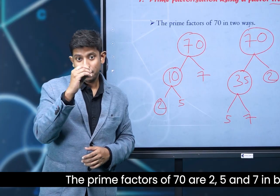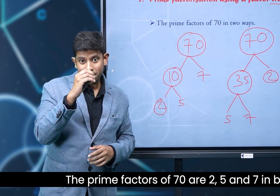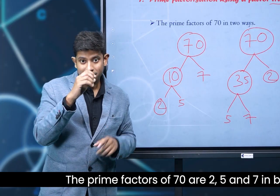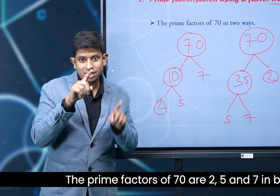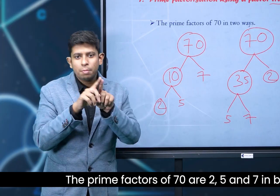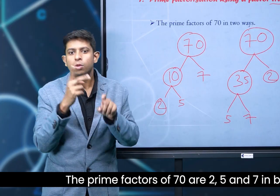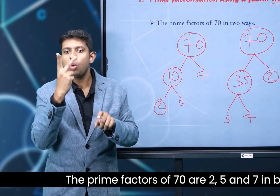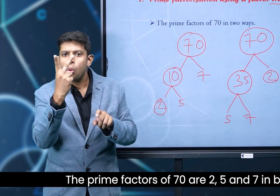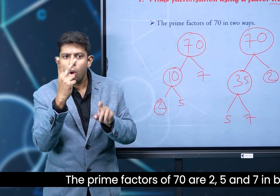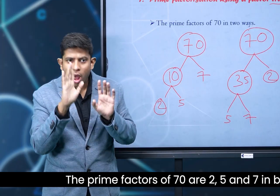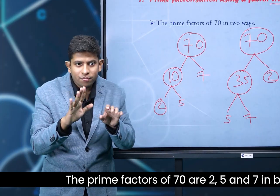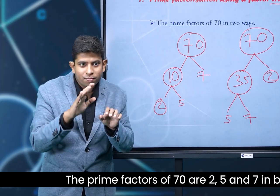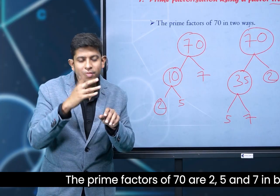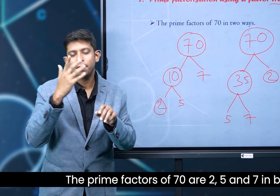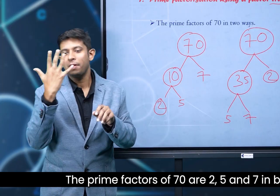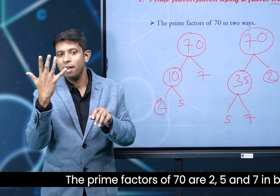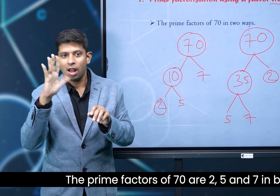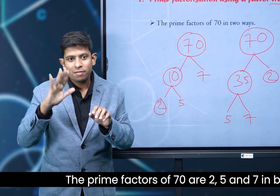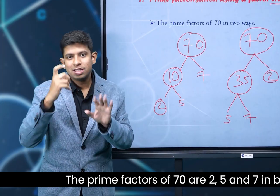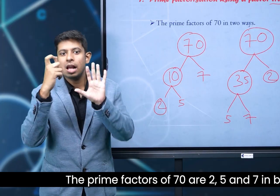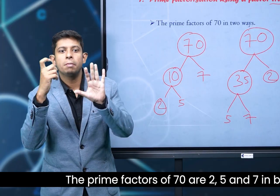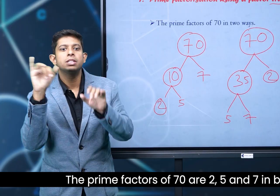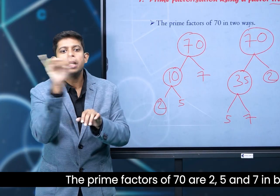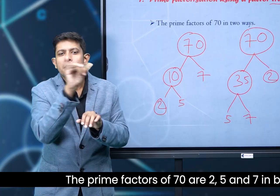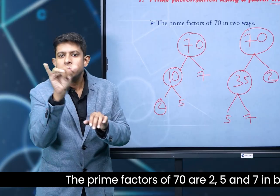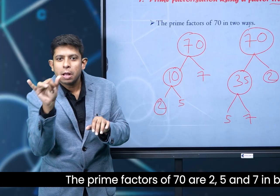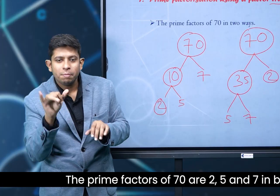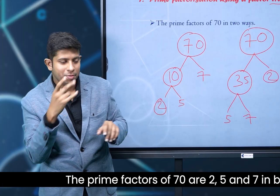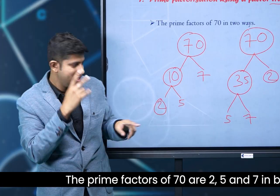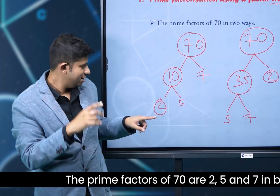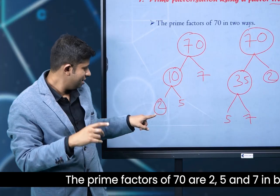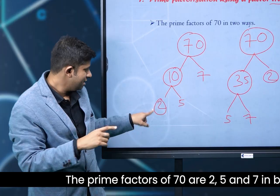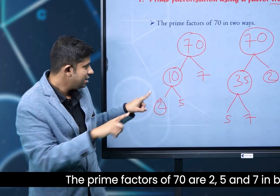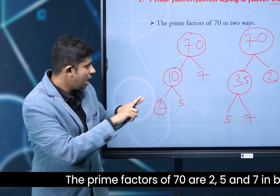The prime factors of 70 are 2, 5 and 7 in both the cases.